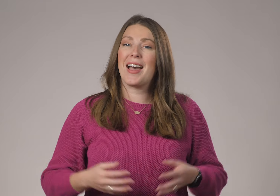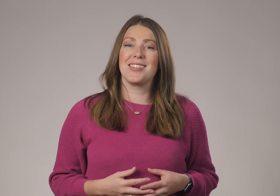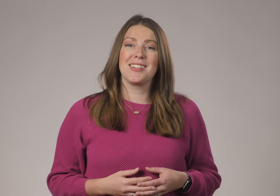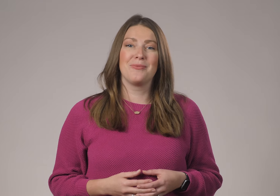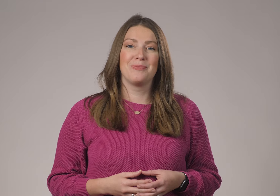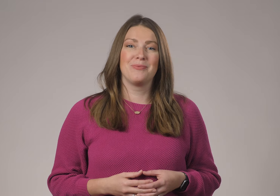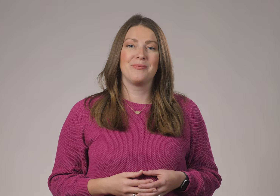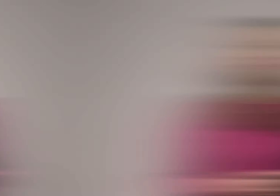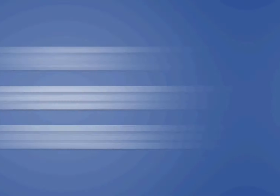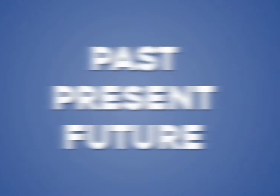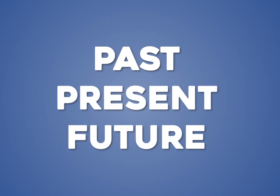past.